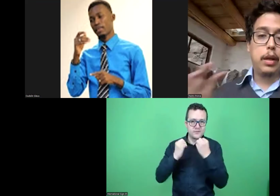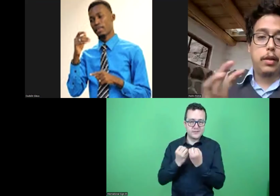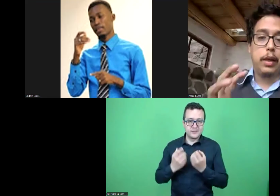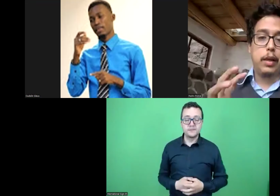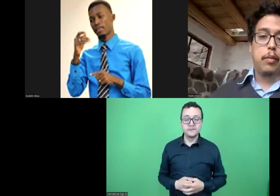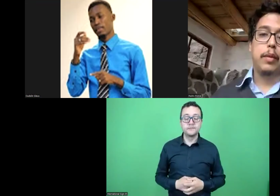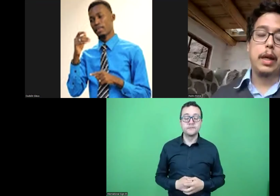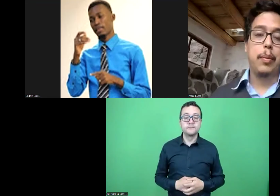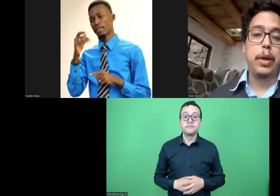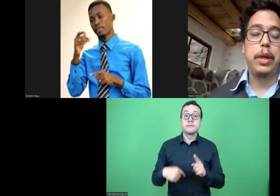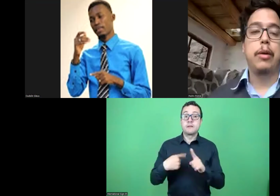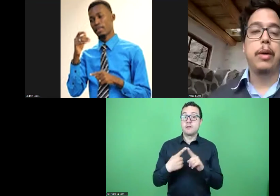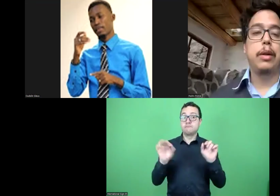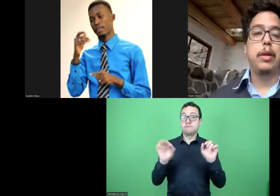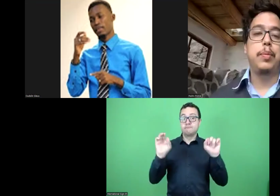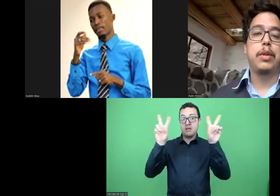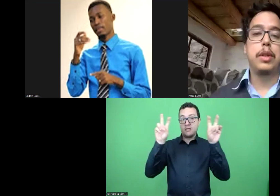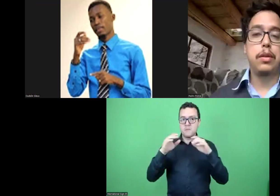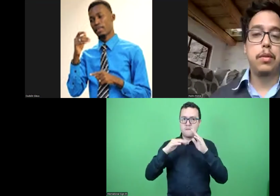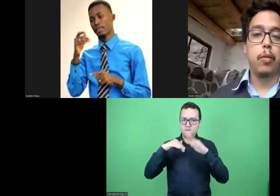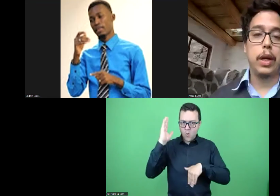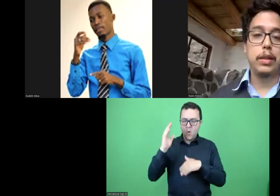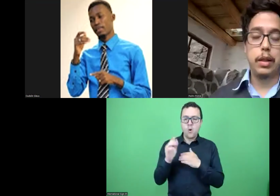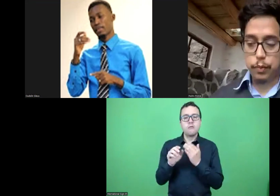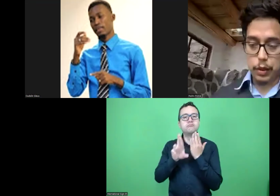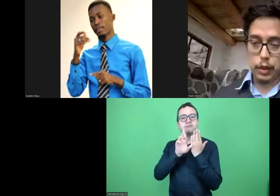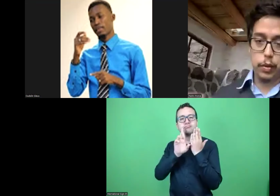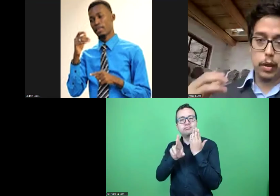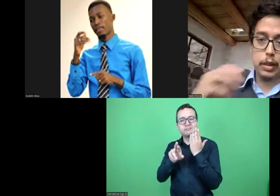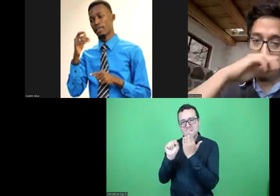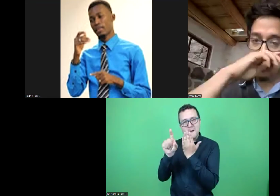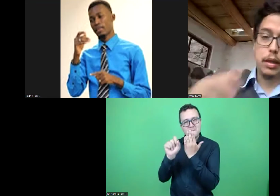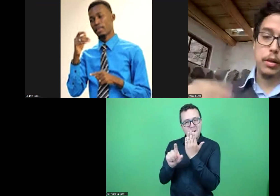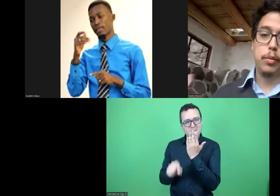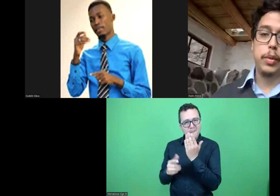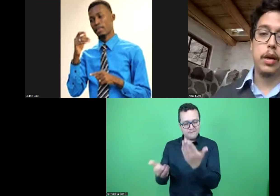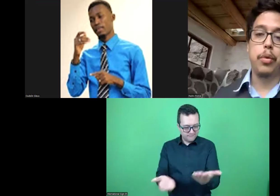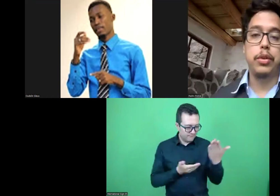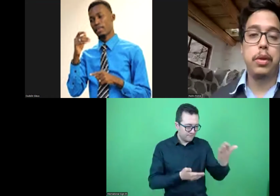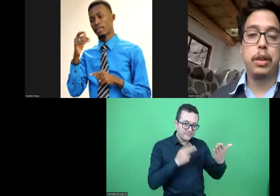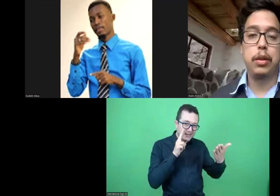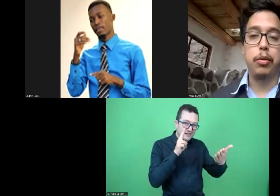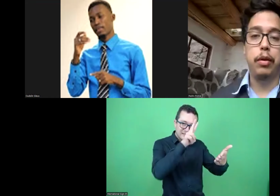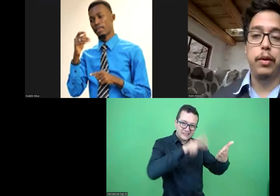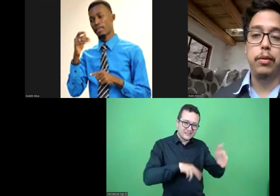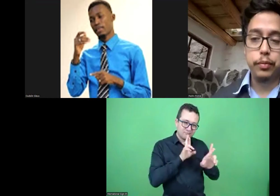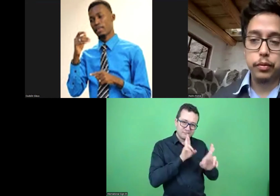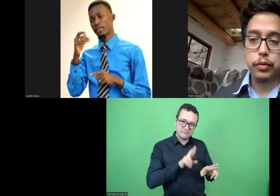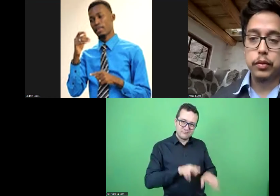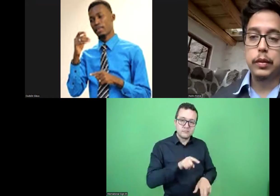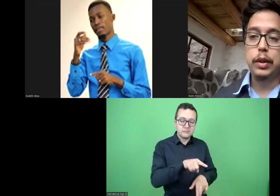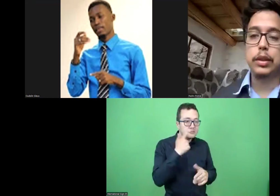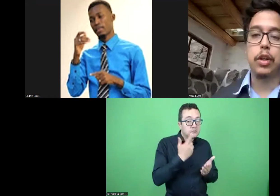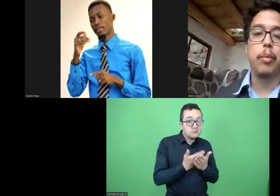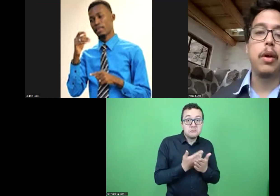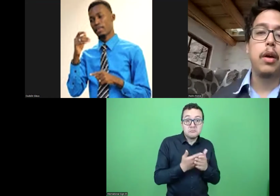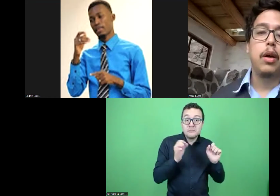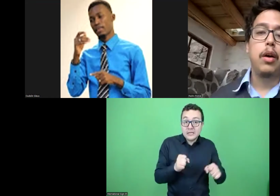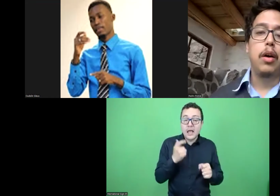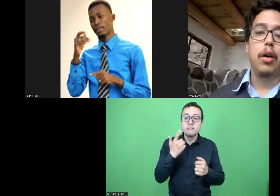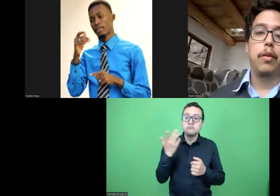Another big theme that appeared in grantee responses was that these policies should be an opportunity to review